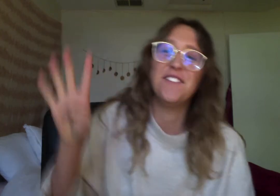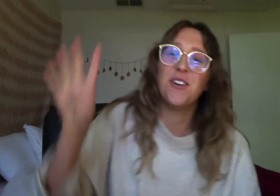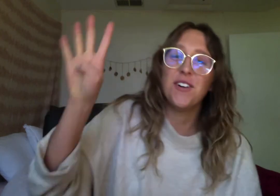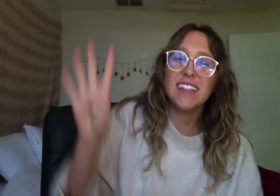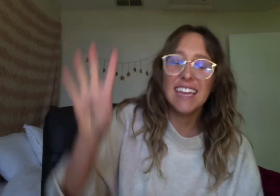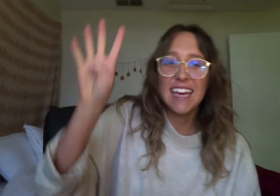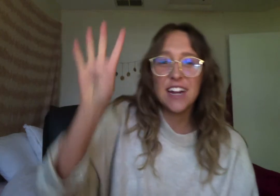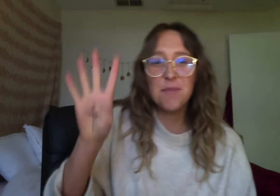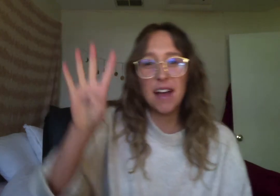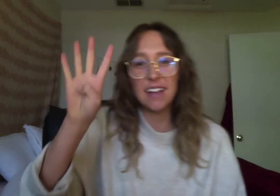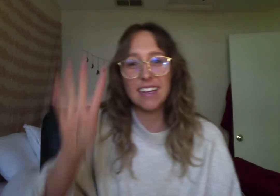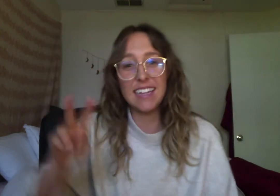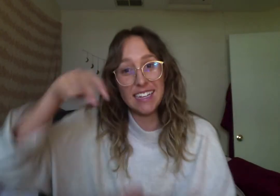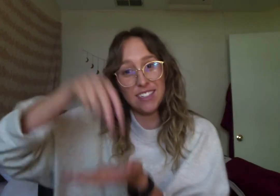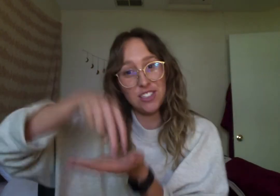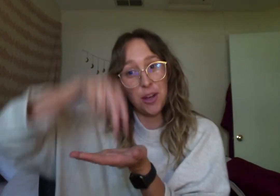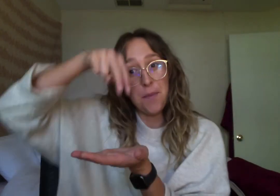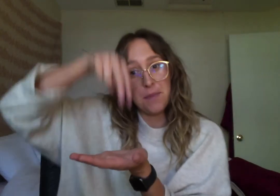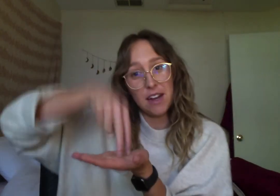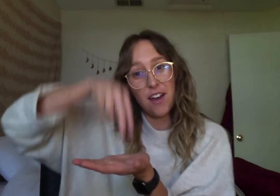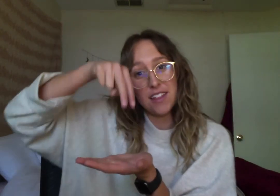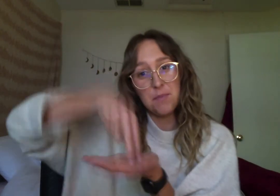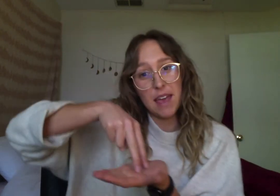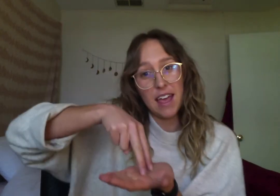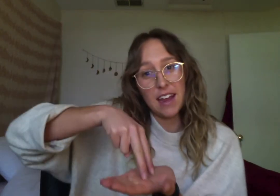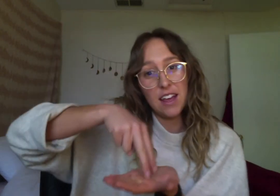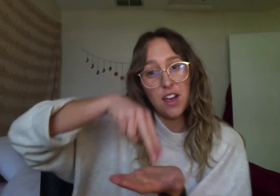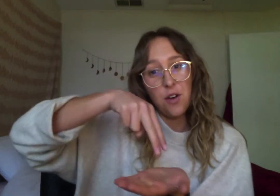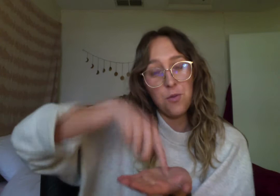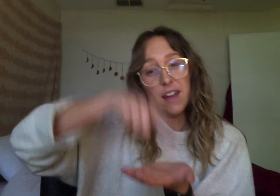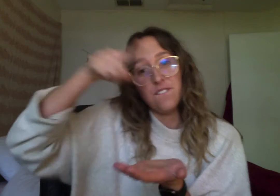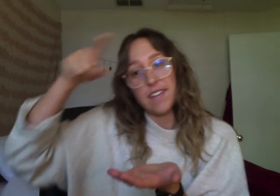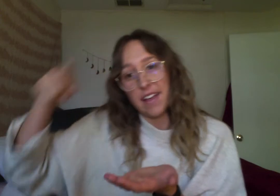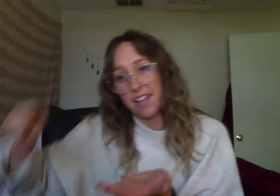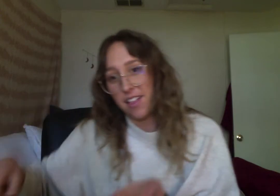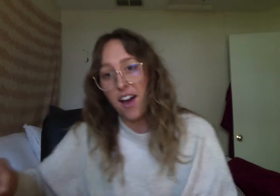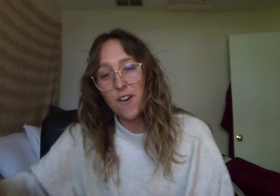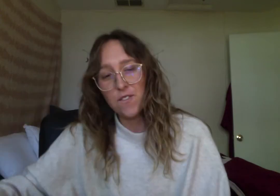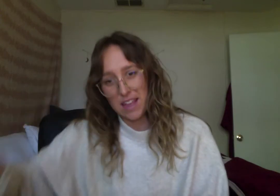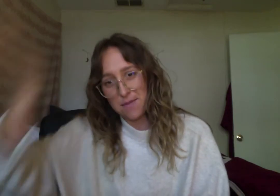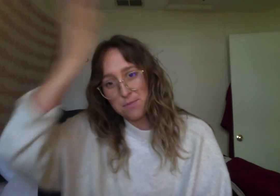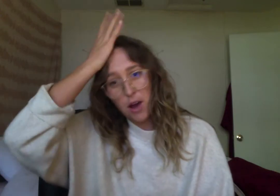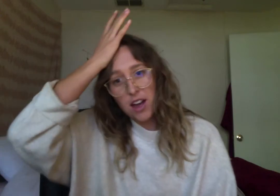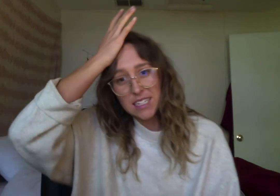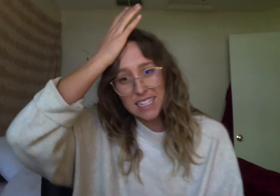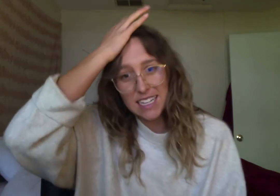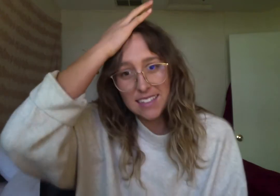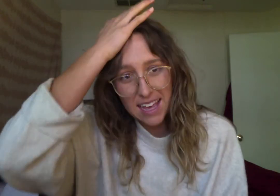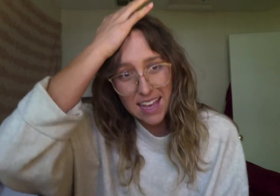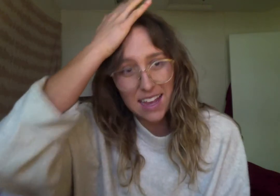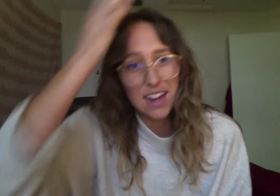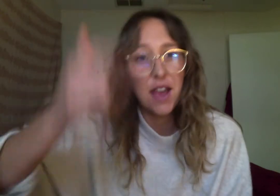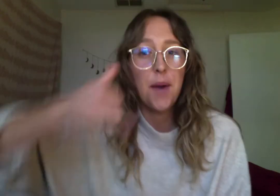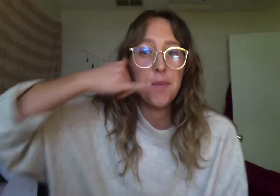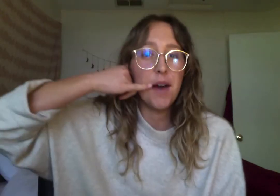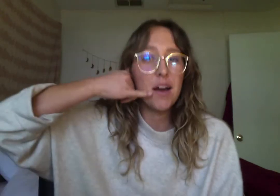Four little monkeys jumping on the bed. One fell off and bonked his head. Mama called